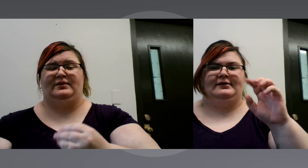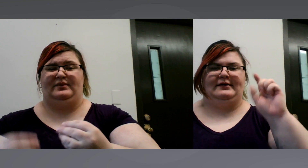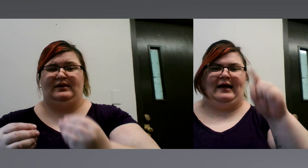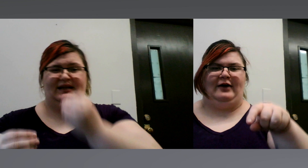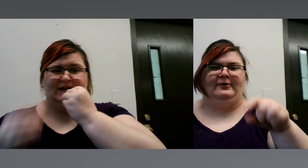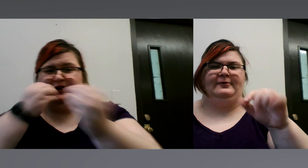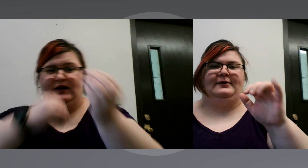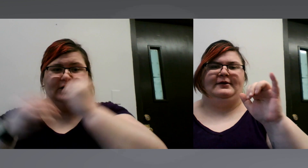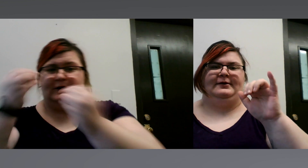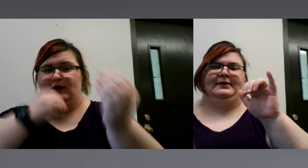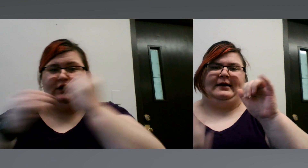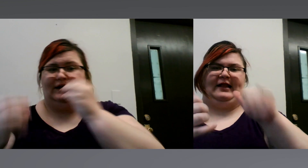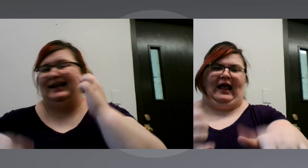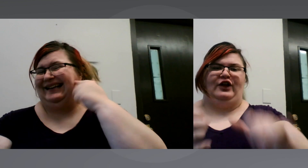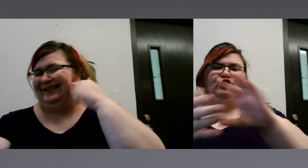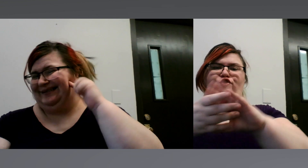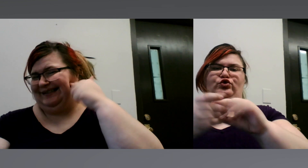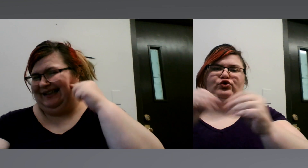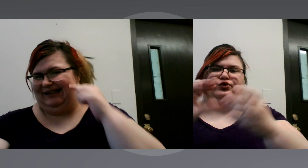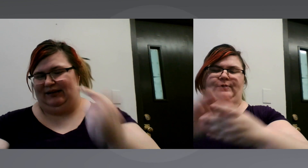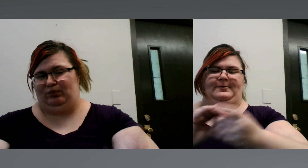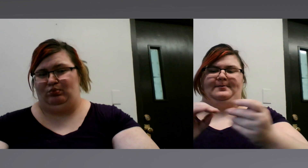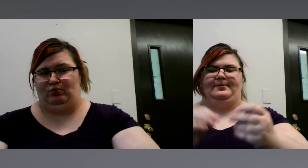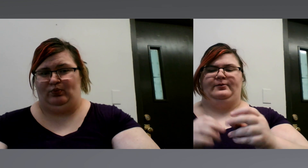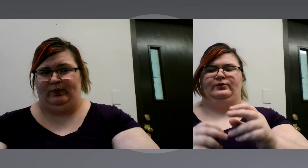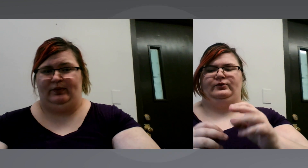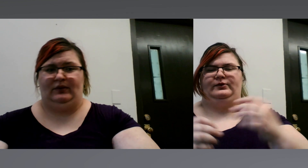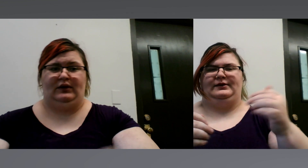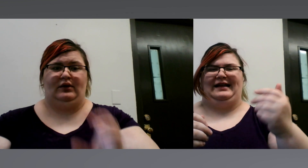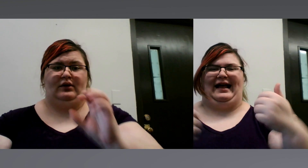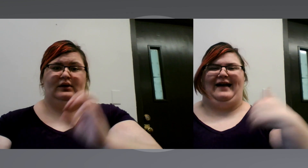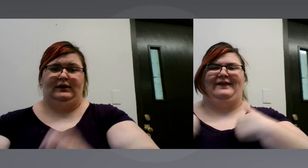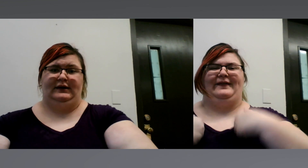which landed all good.